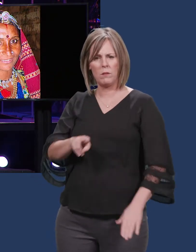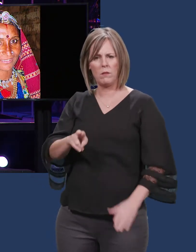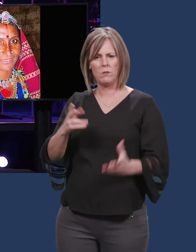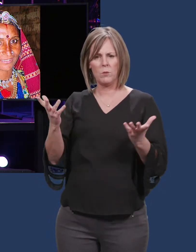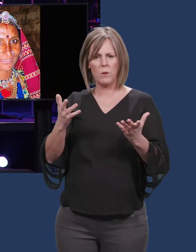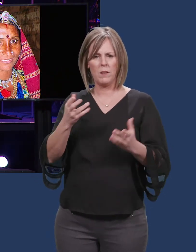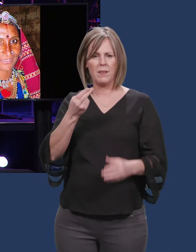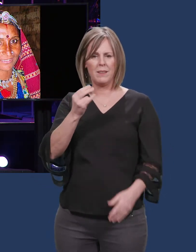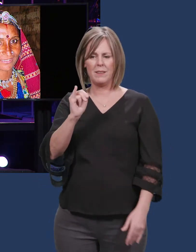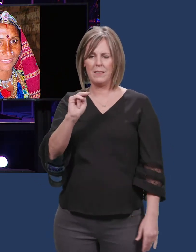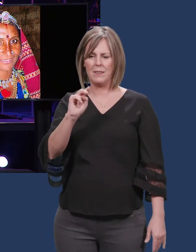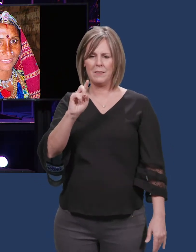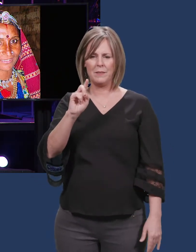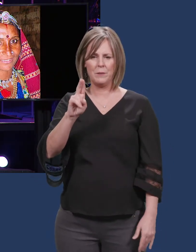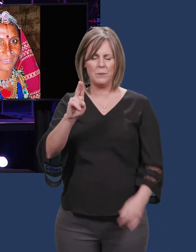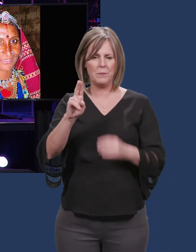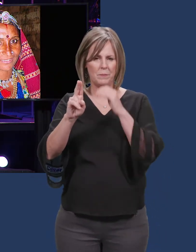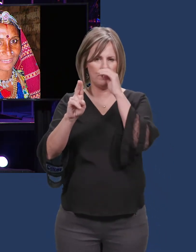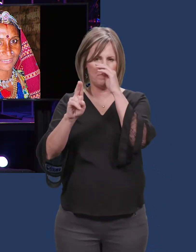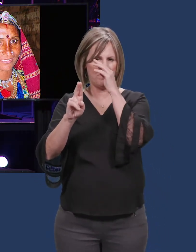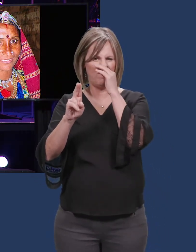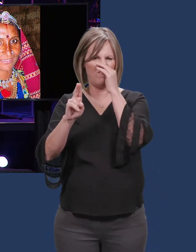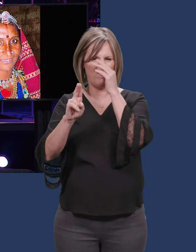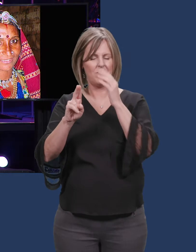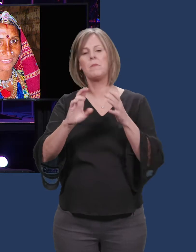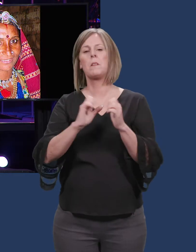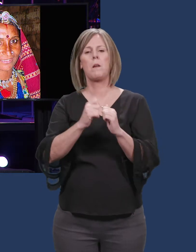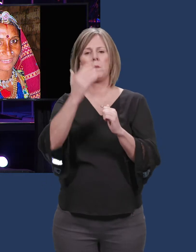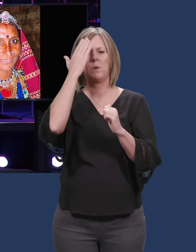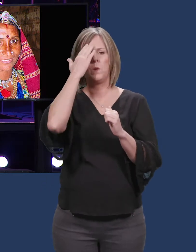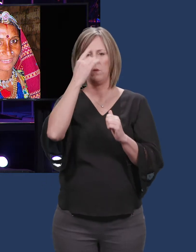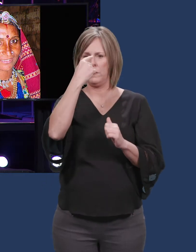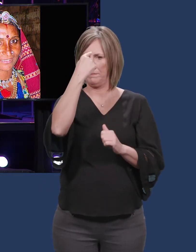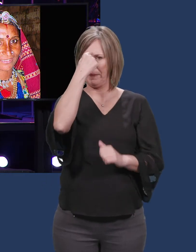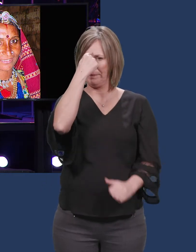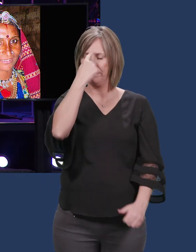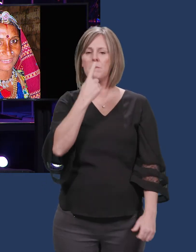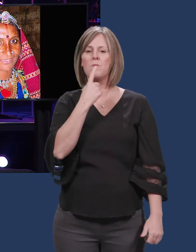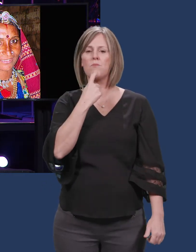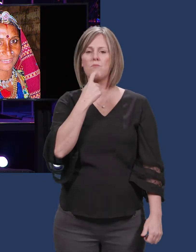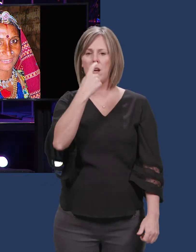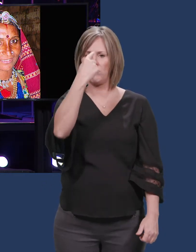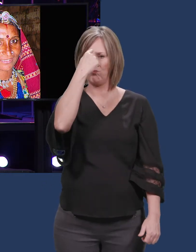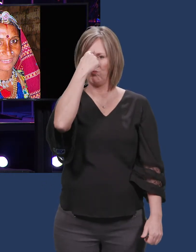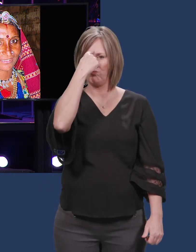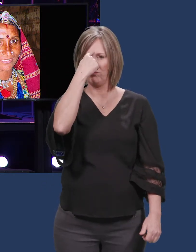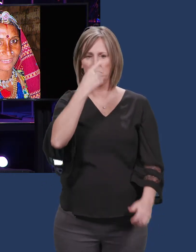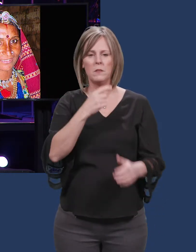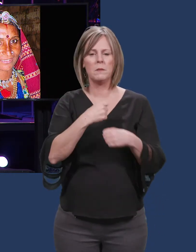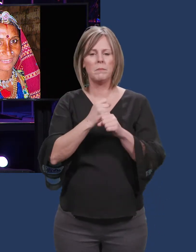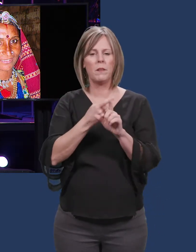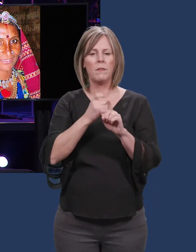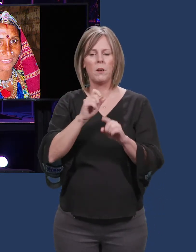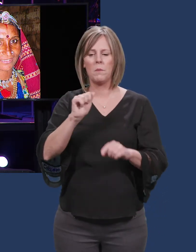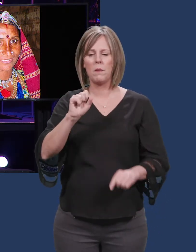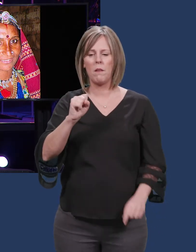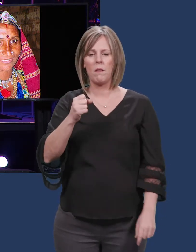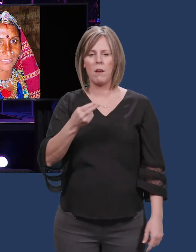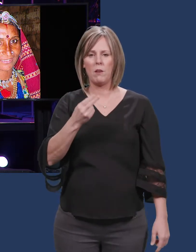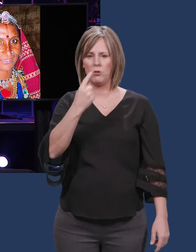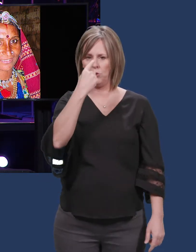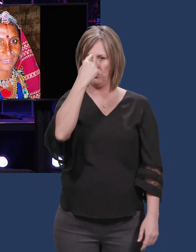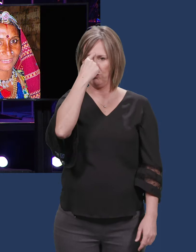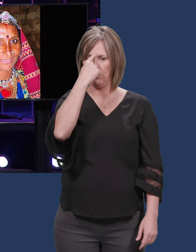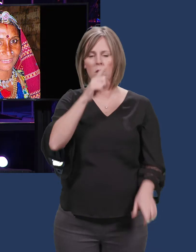a Hindu faith. You can tell, if nothing else, because of the bindi, the dot made of ash that's on her head and shares something about her